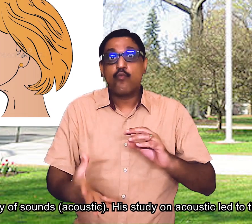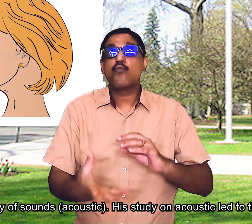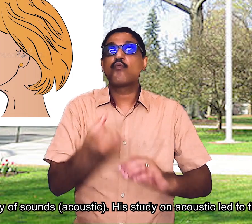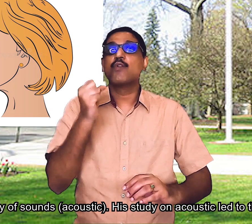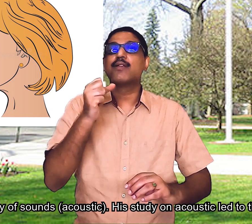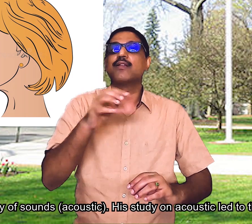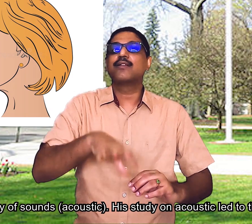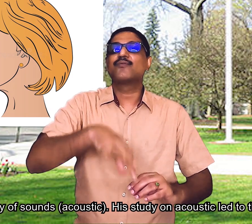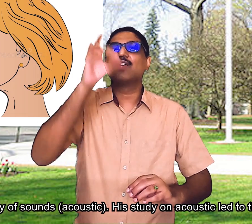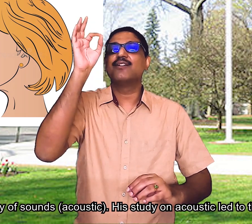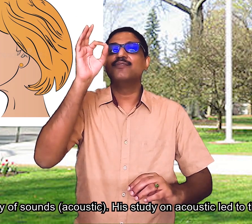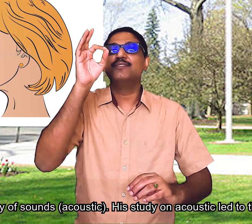microphone.